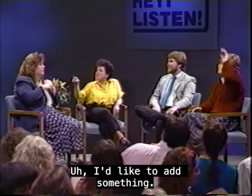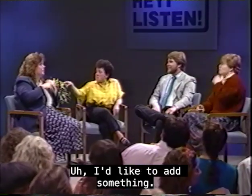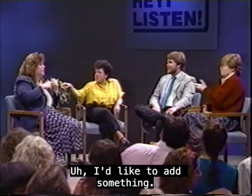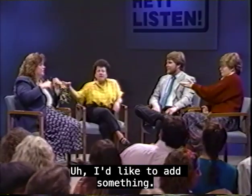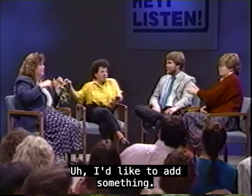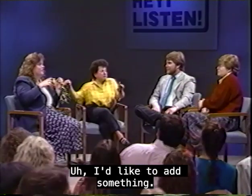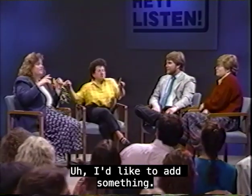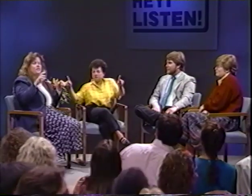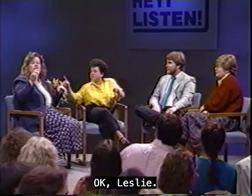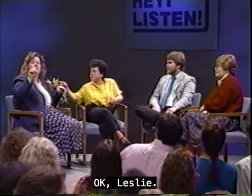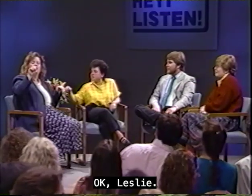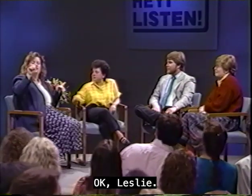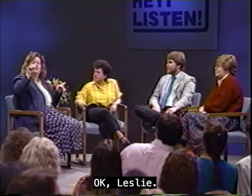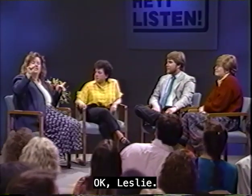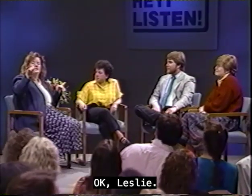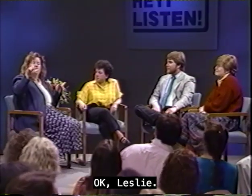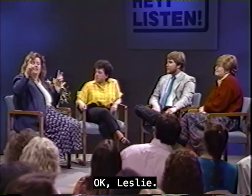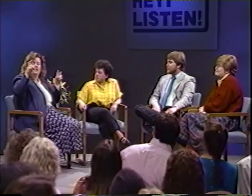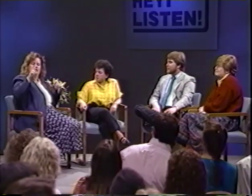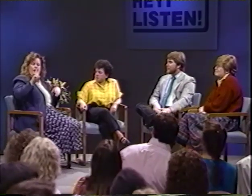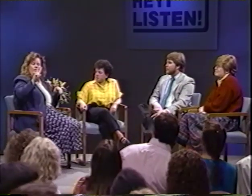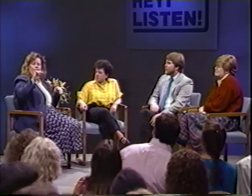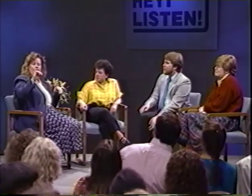add something. Okay, Leslie?